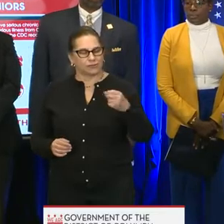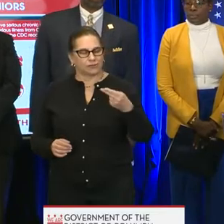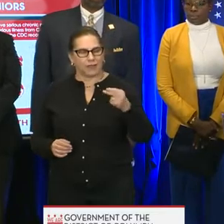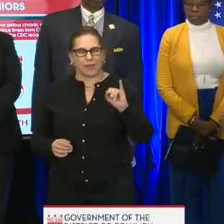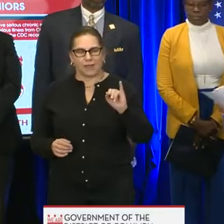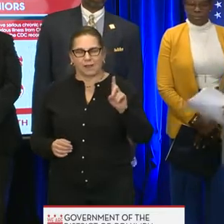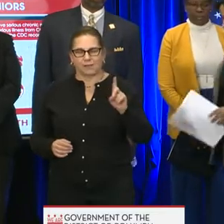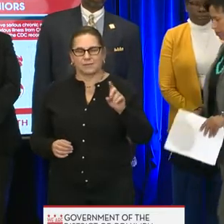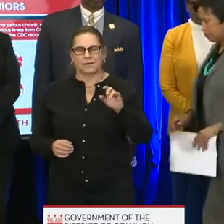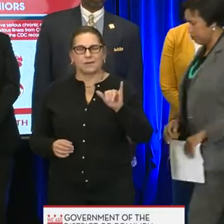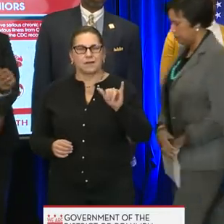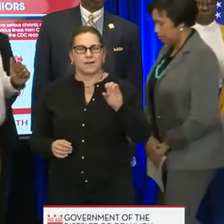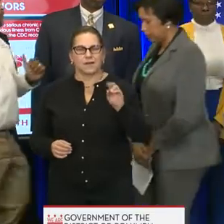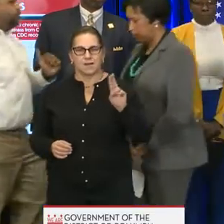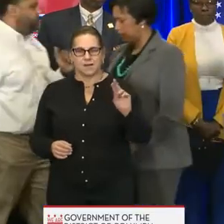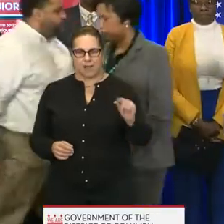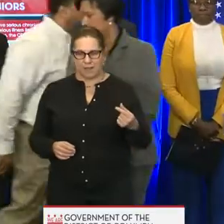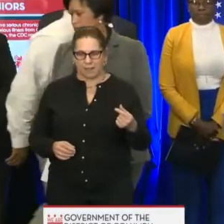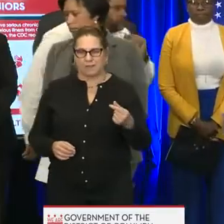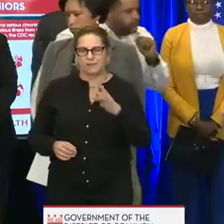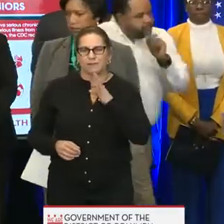process.